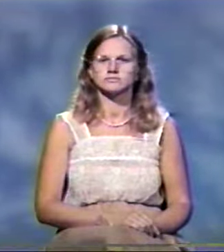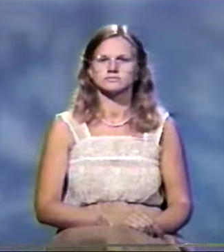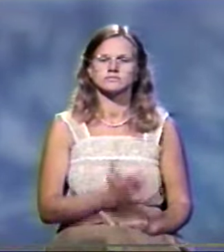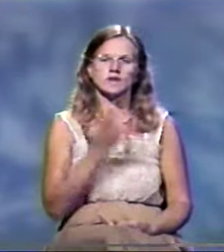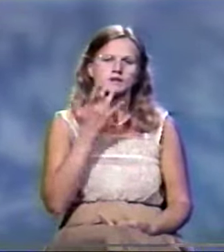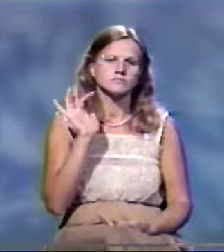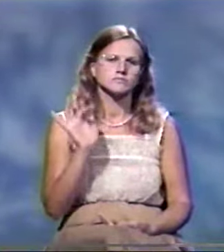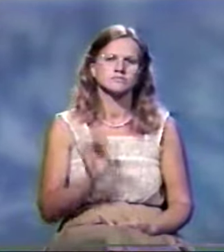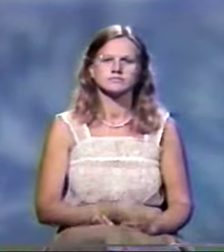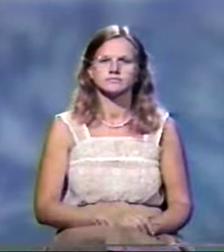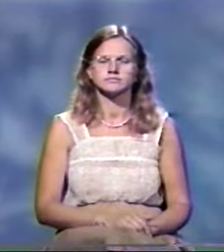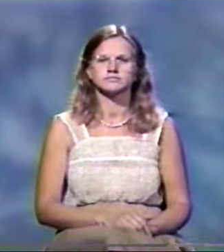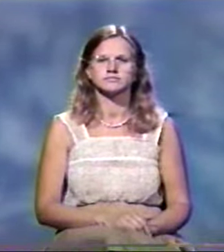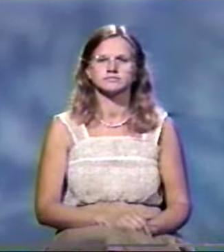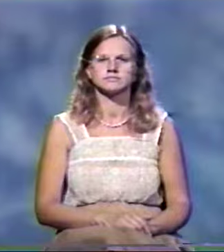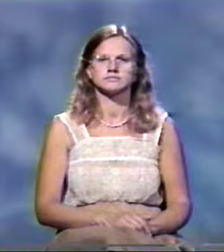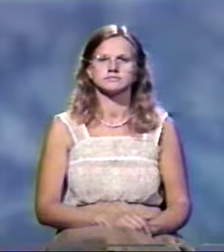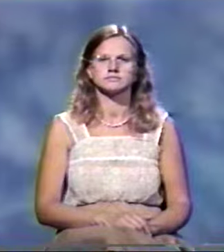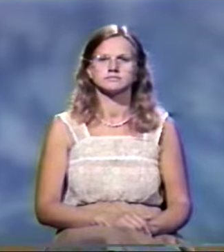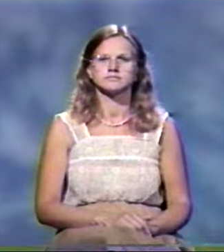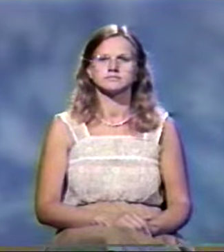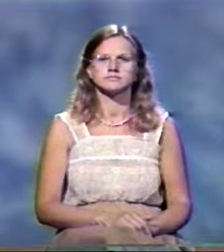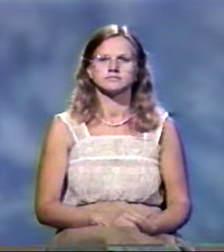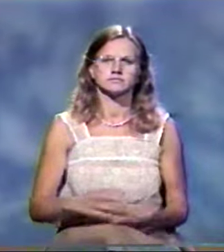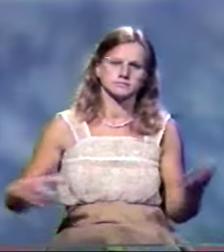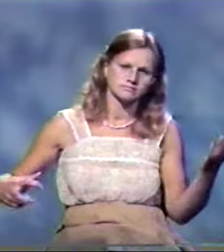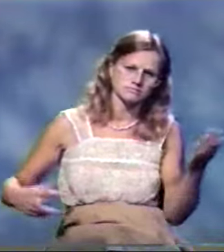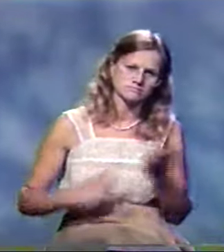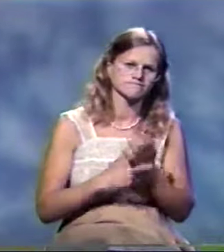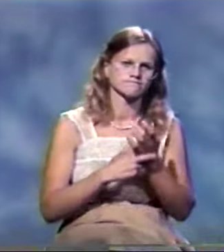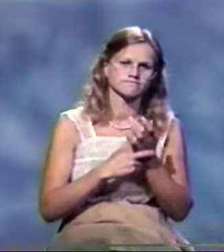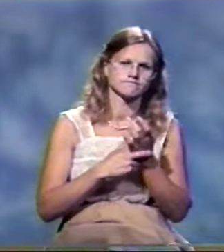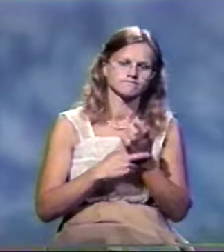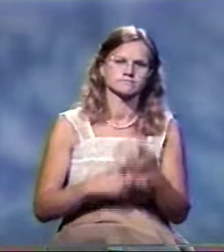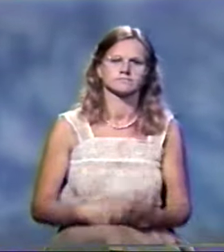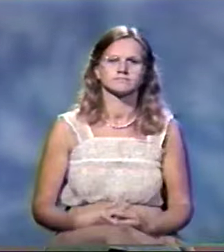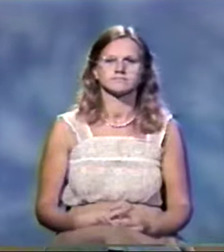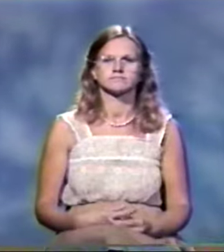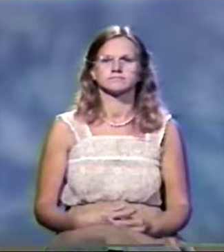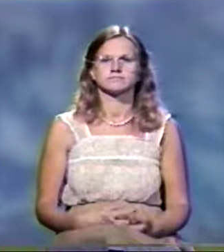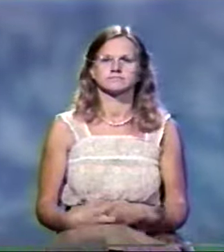Lucky. To get a ticket. To get a ticket.